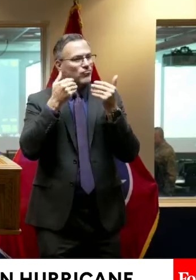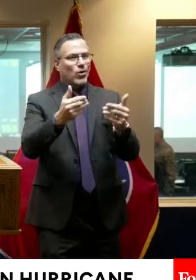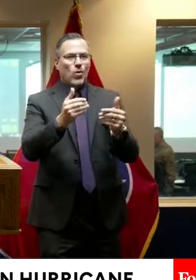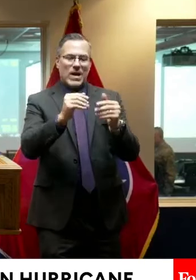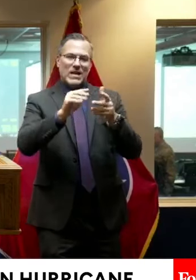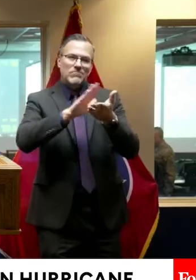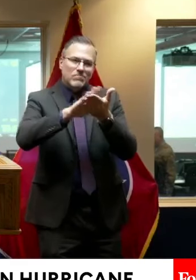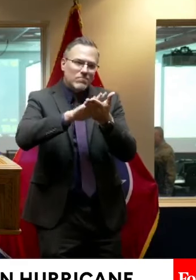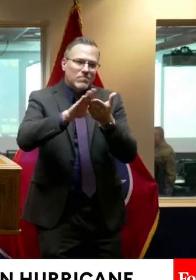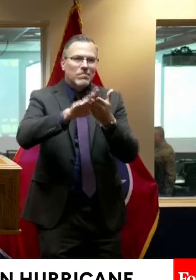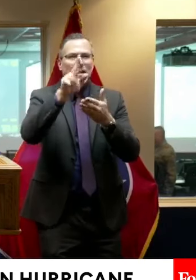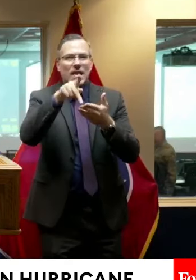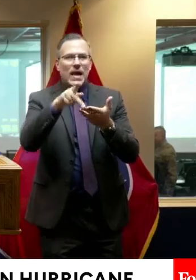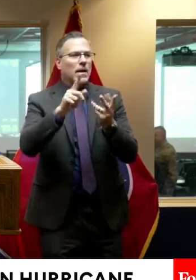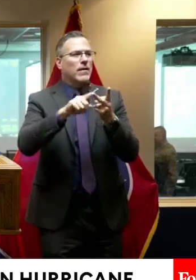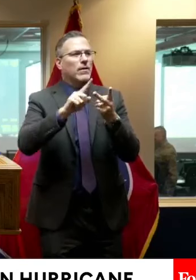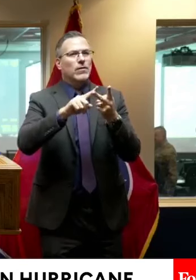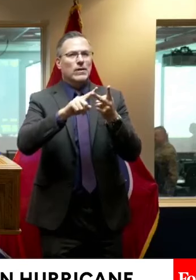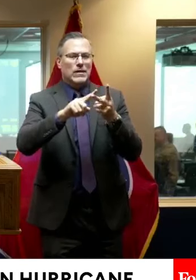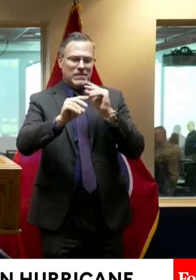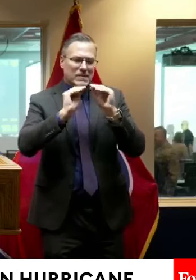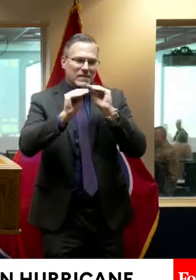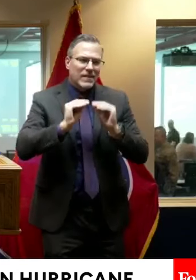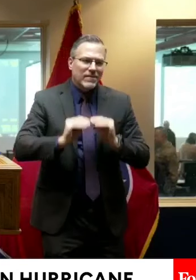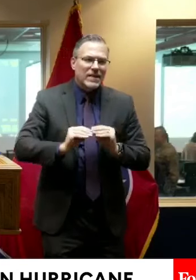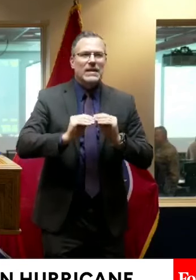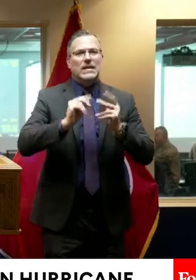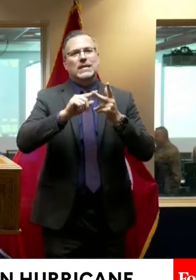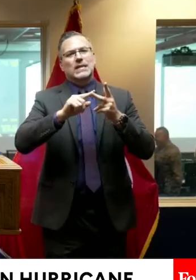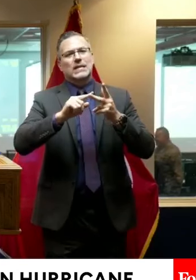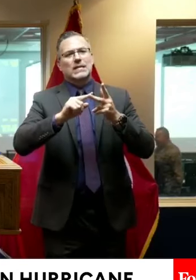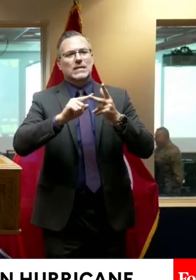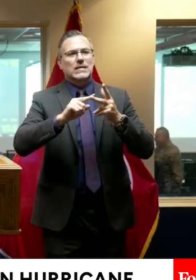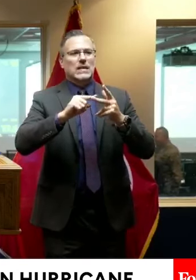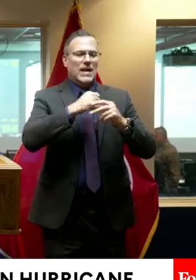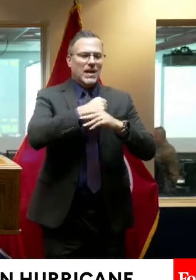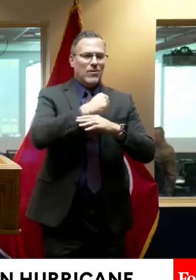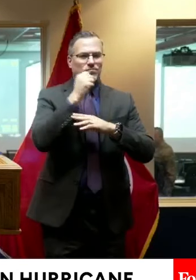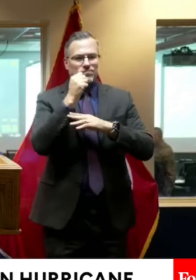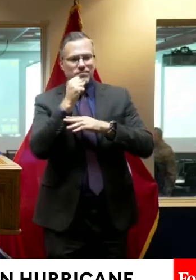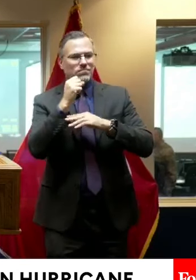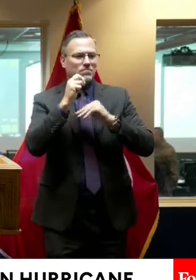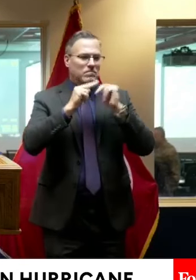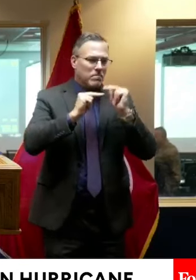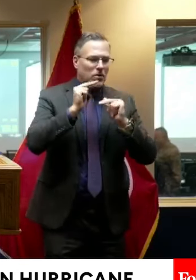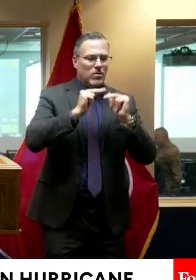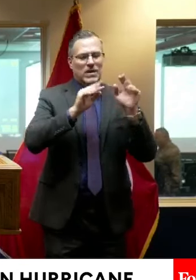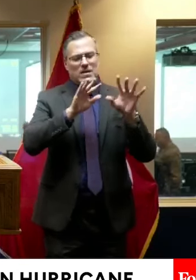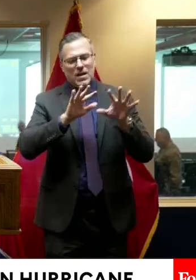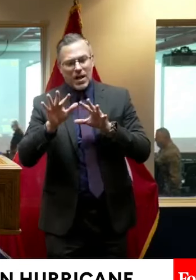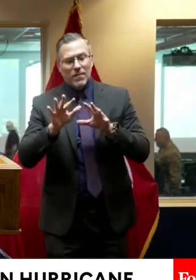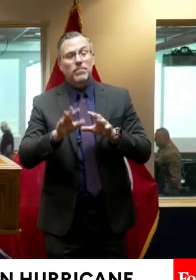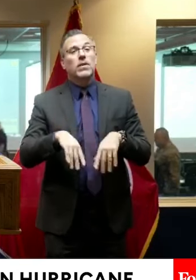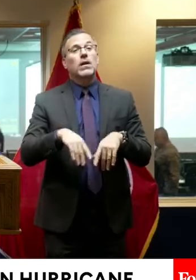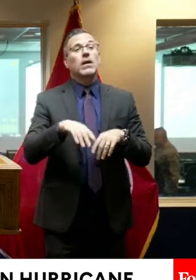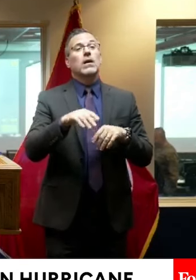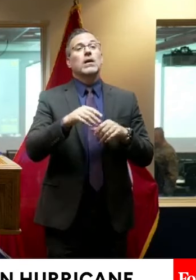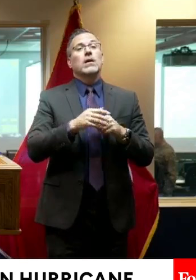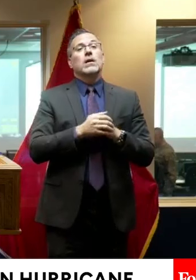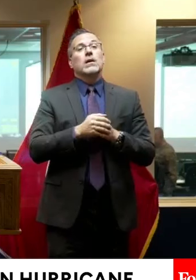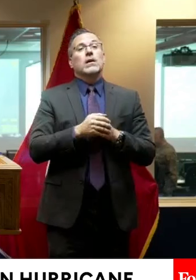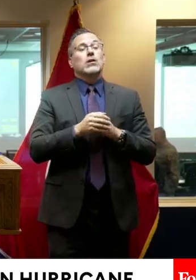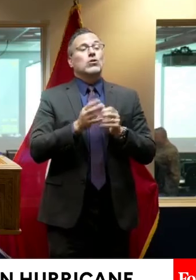begin cleanup and to begin restoration and to provide recovery efforts. The bridge, the fiscal